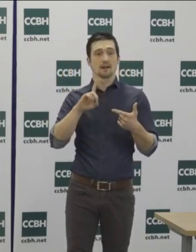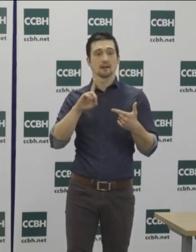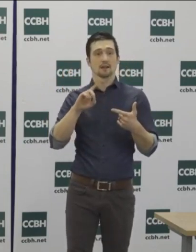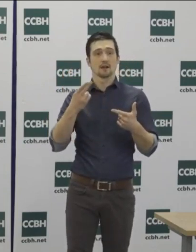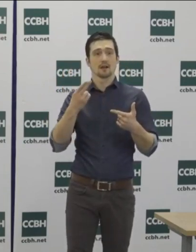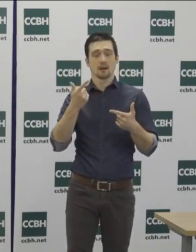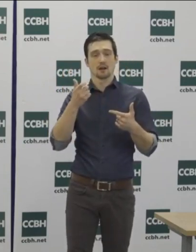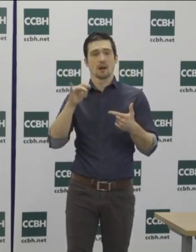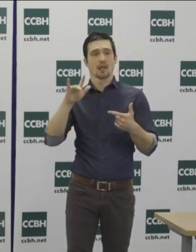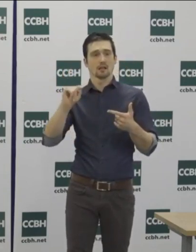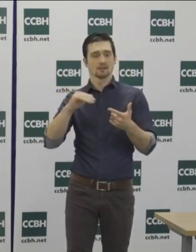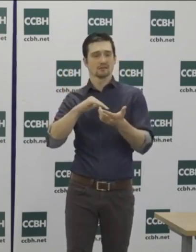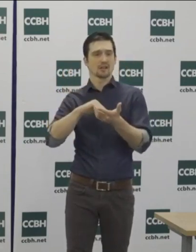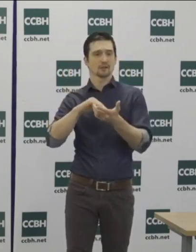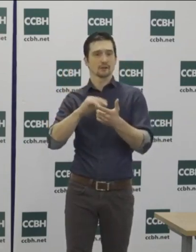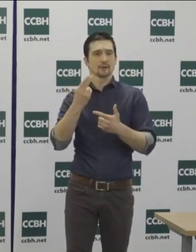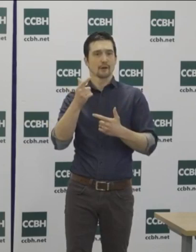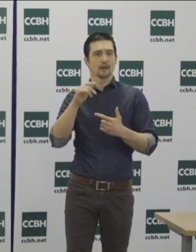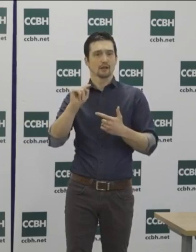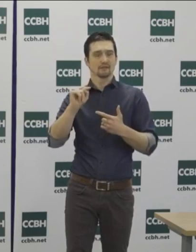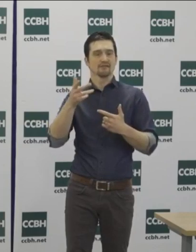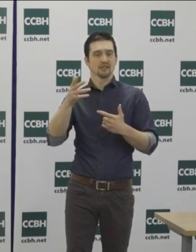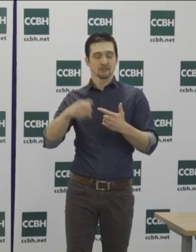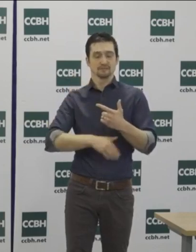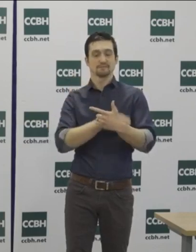director. And after Dr. Gullett,